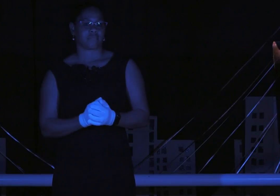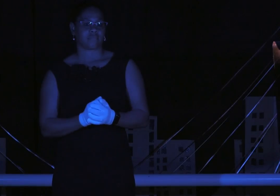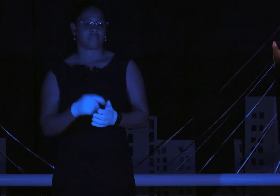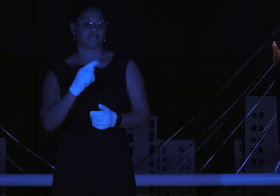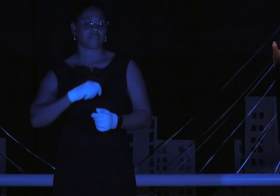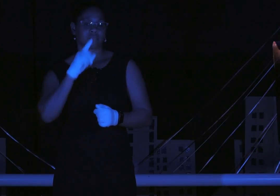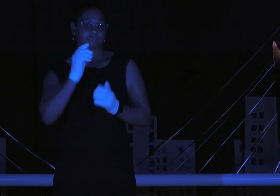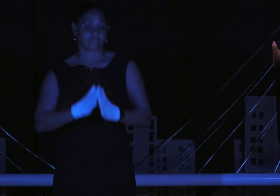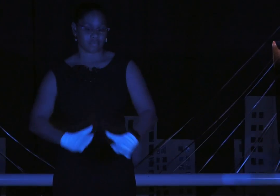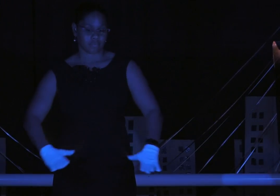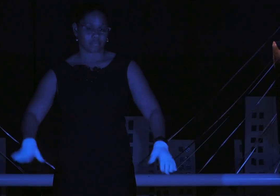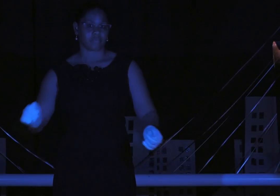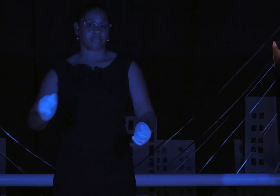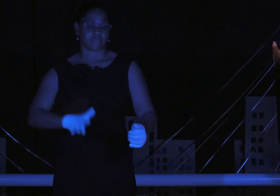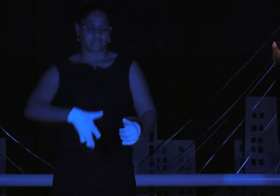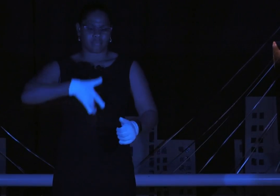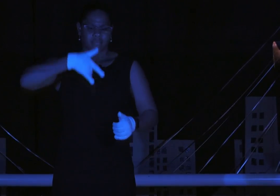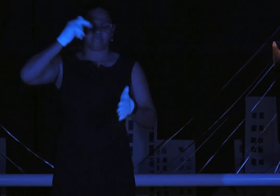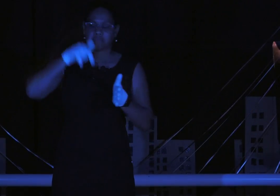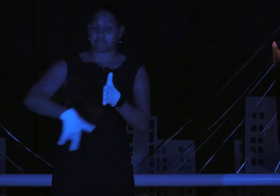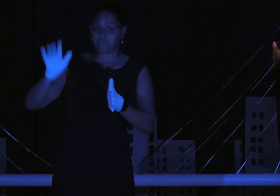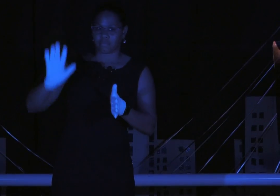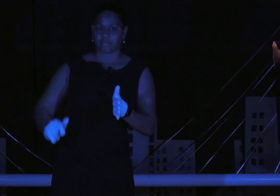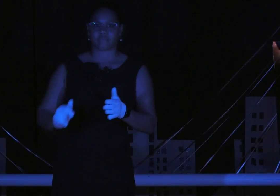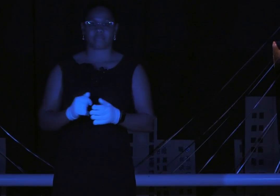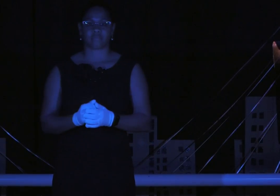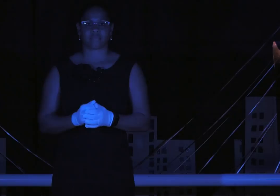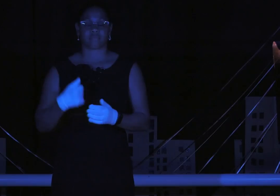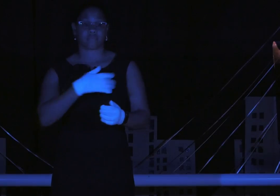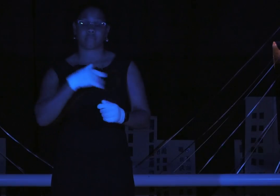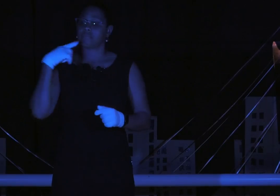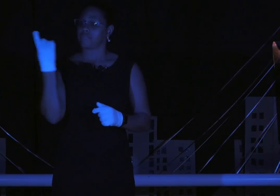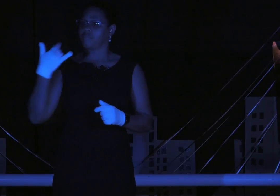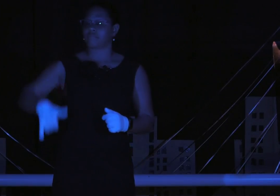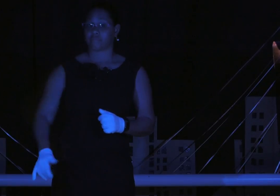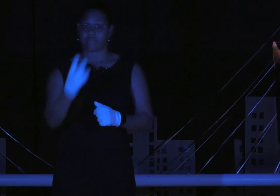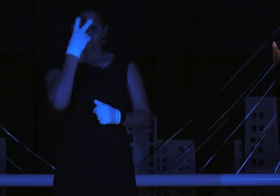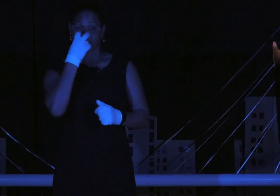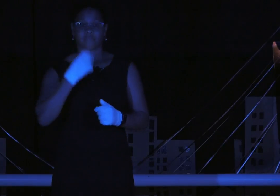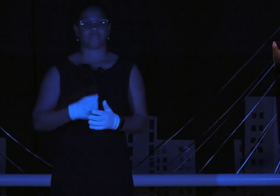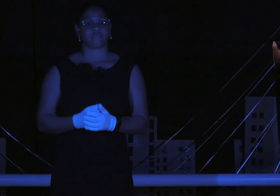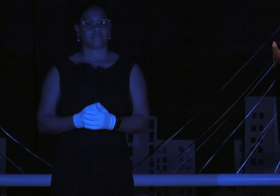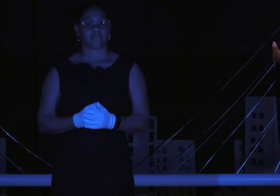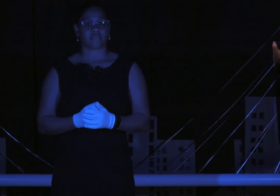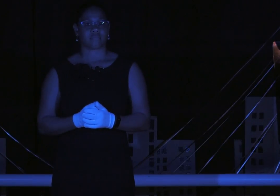quiet feel things deeply and always second guess, while the